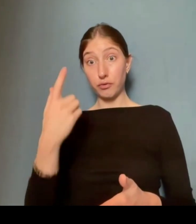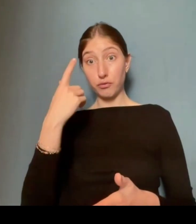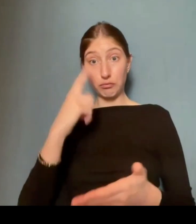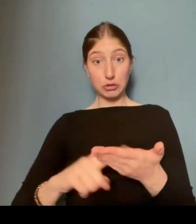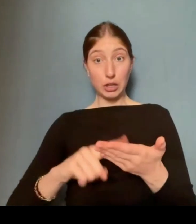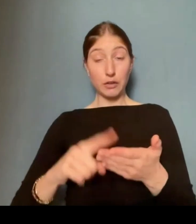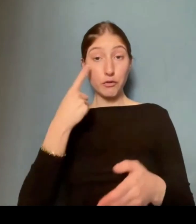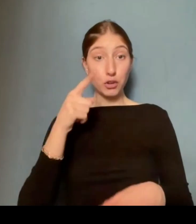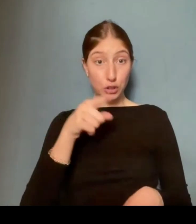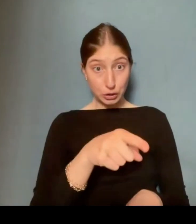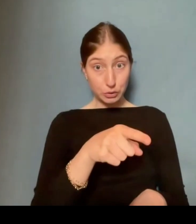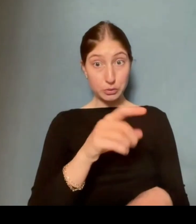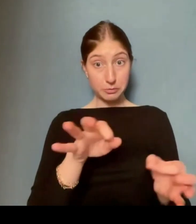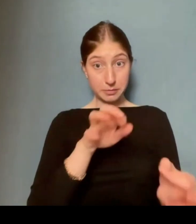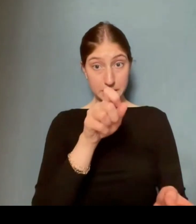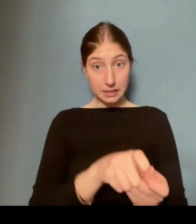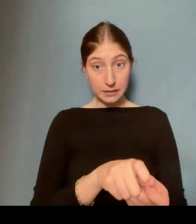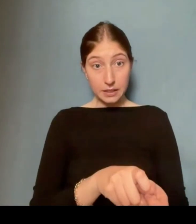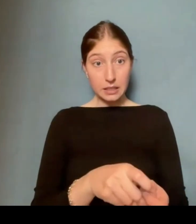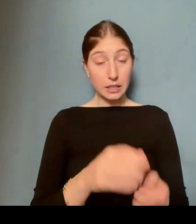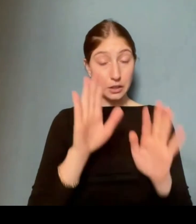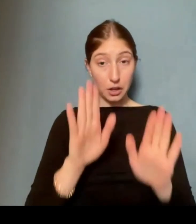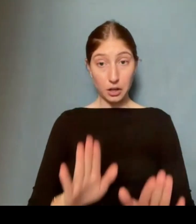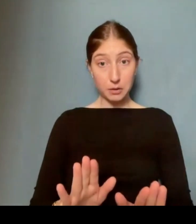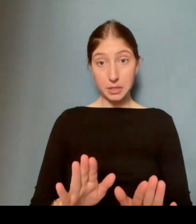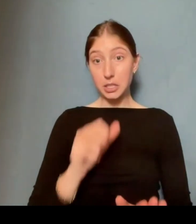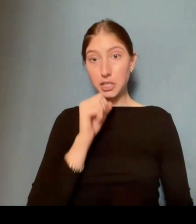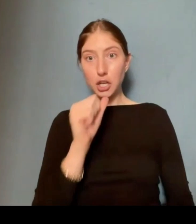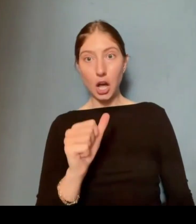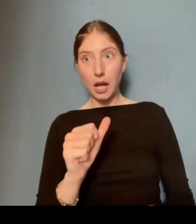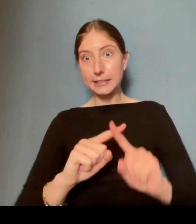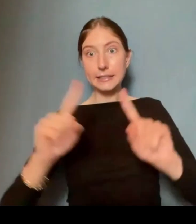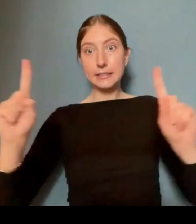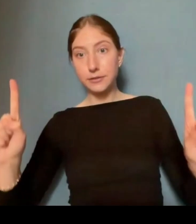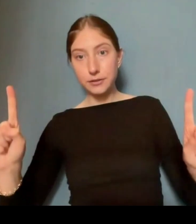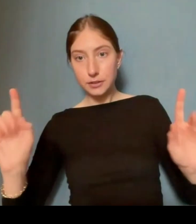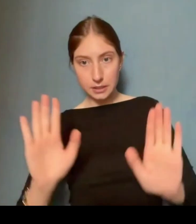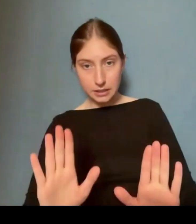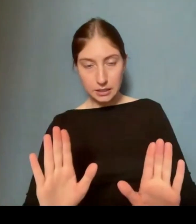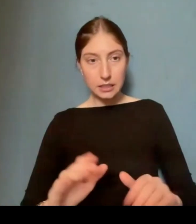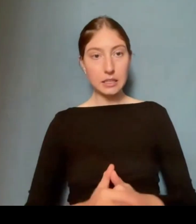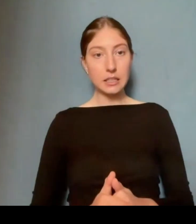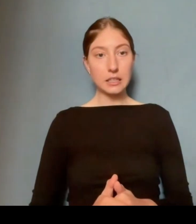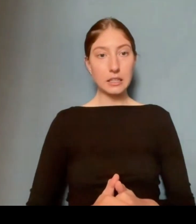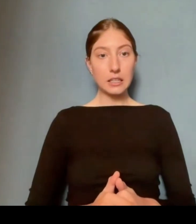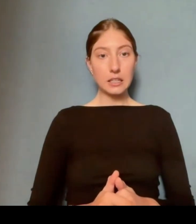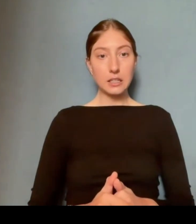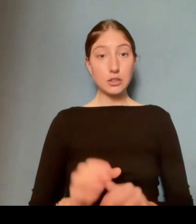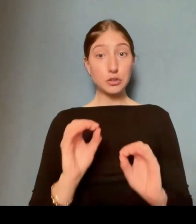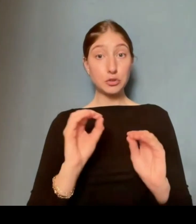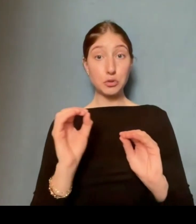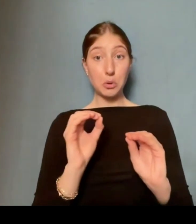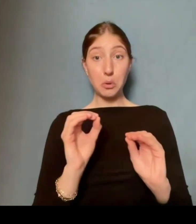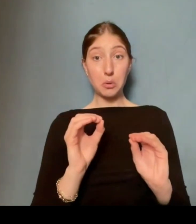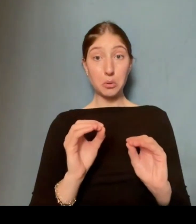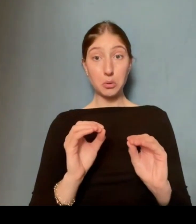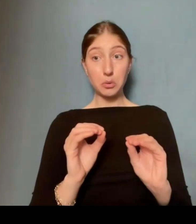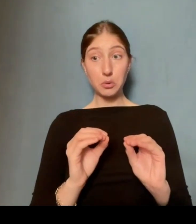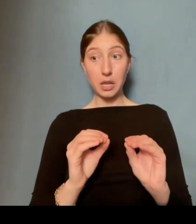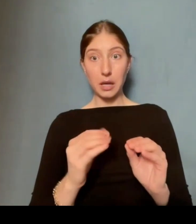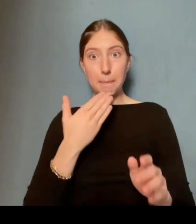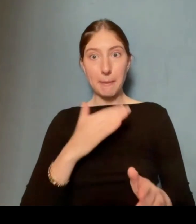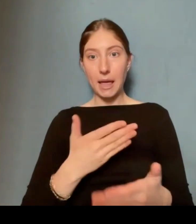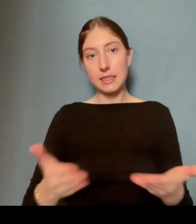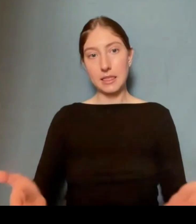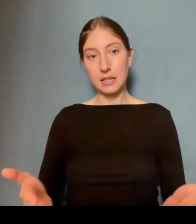symmetrical in terms of your eye anatomy, and there are no flags raised by the device, by the biometer in which we measured you.